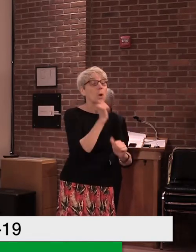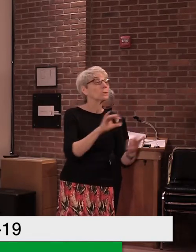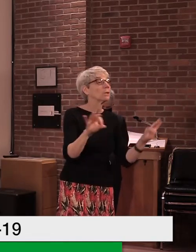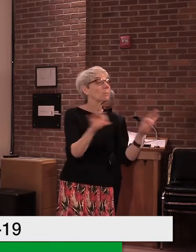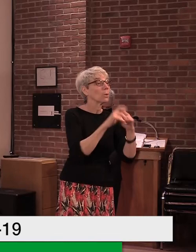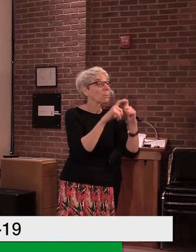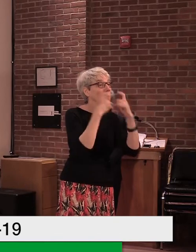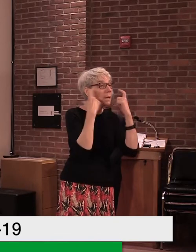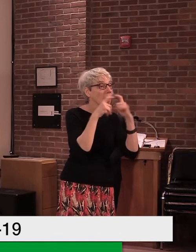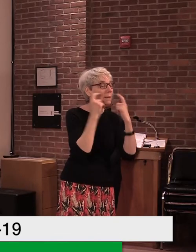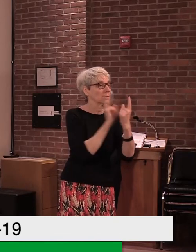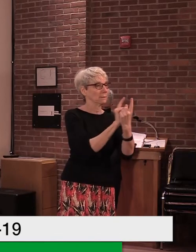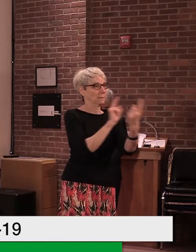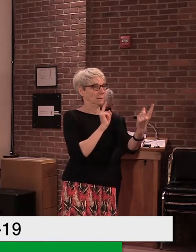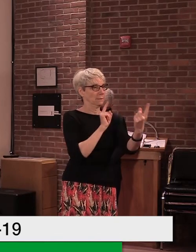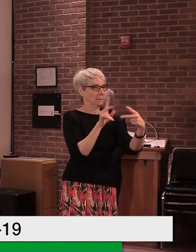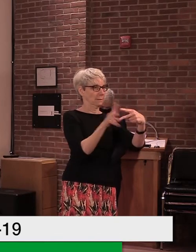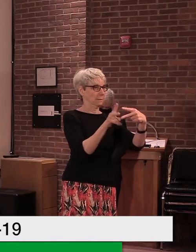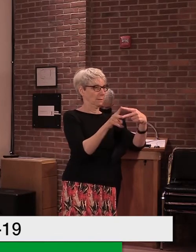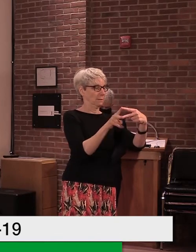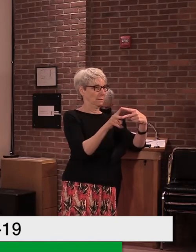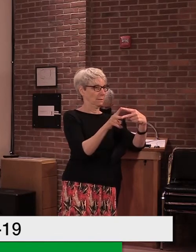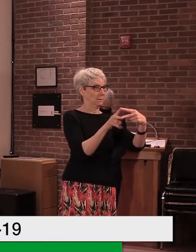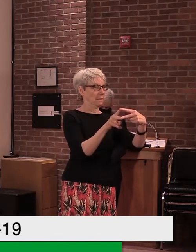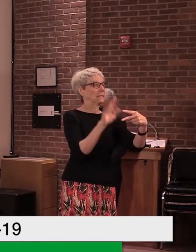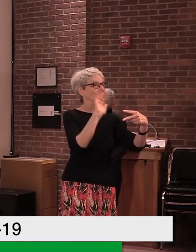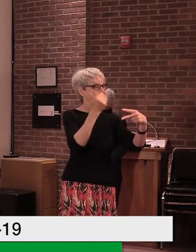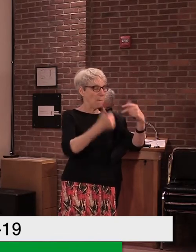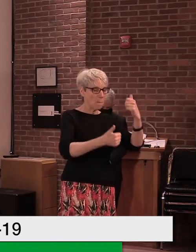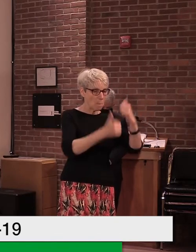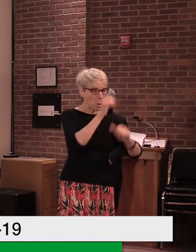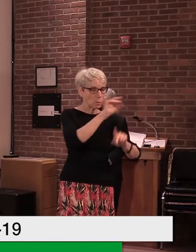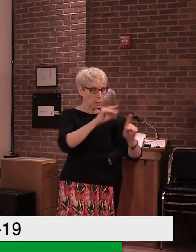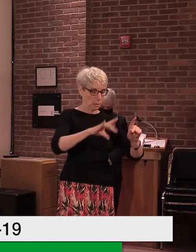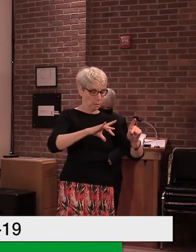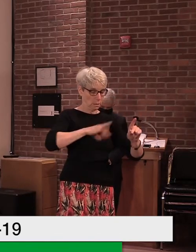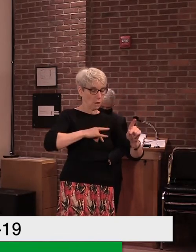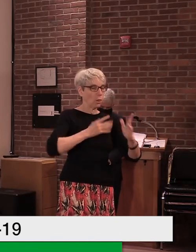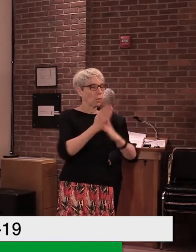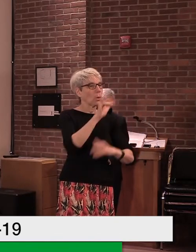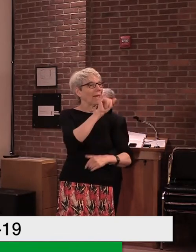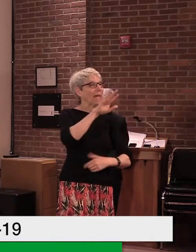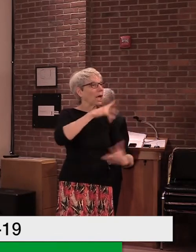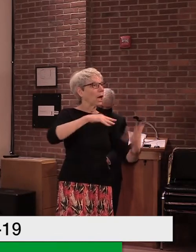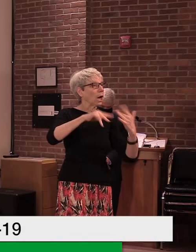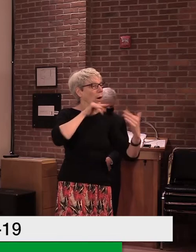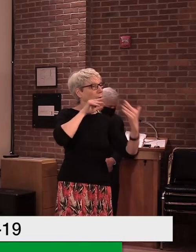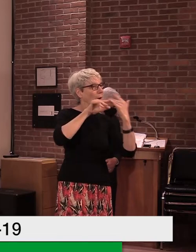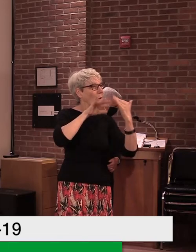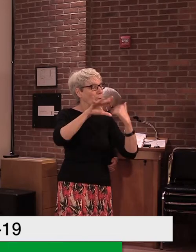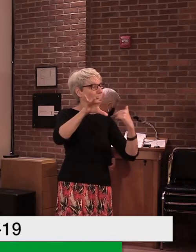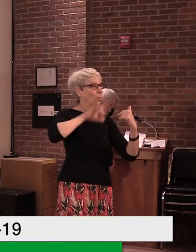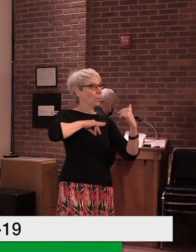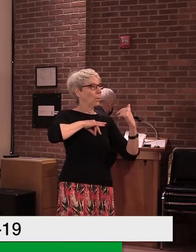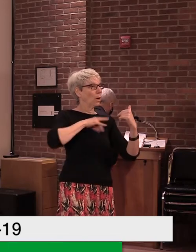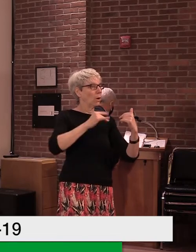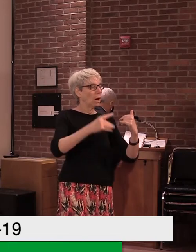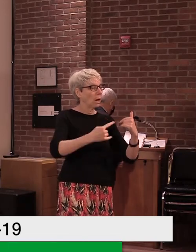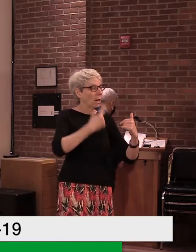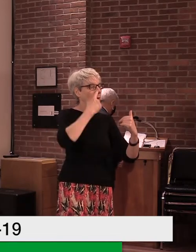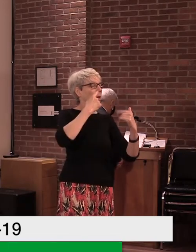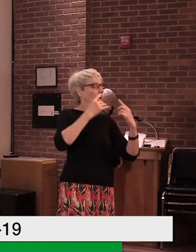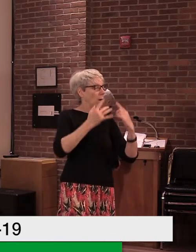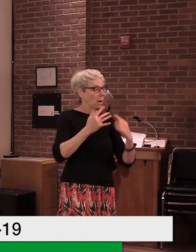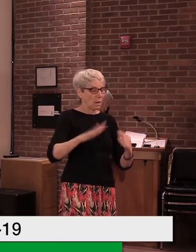more important, because if so much is transmitted in the air we all breathe, those are the precautions we can take to